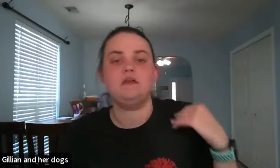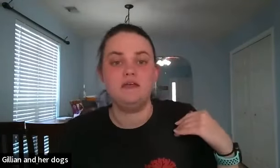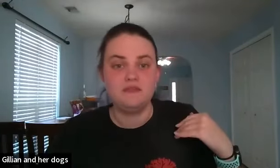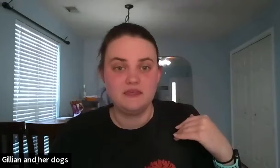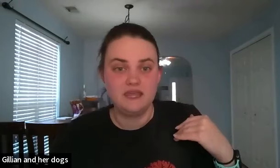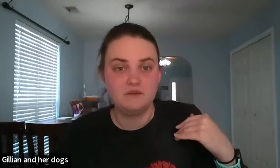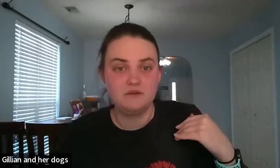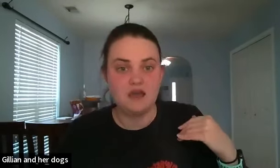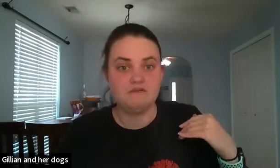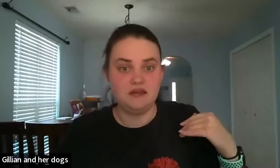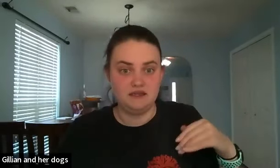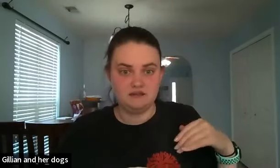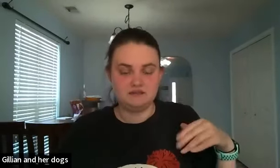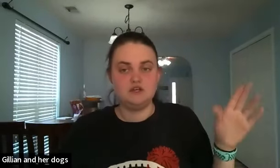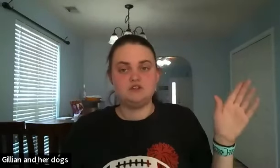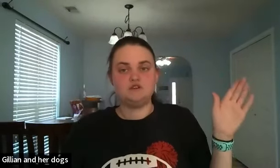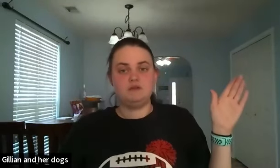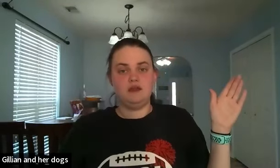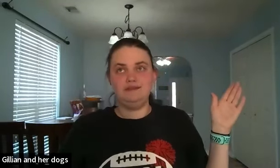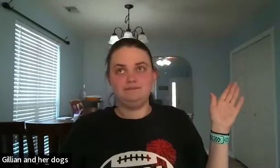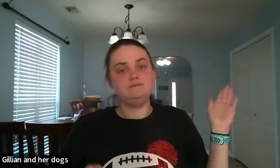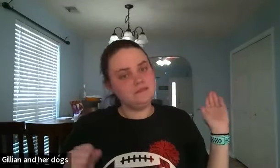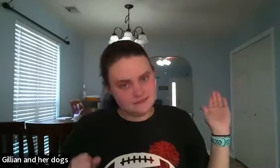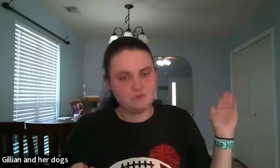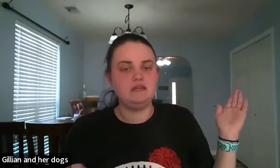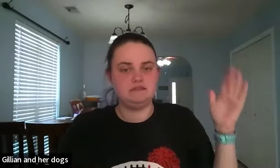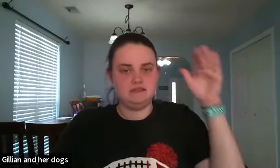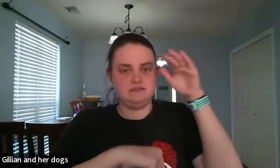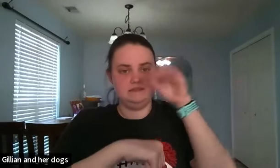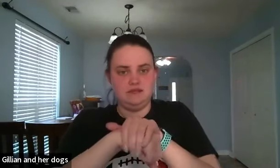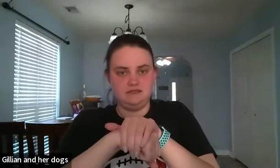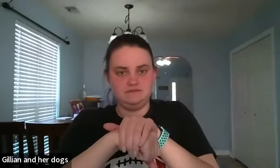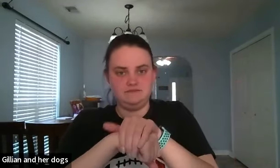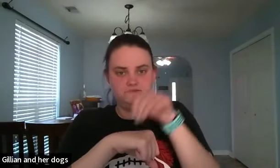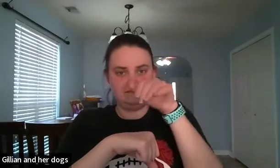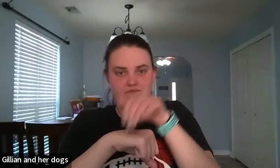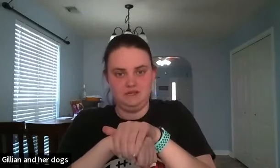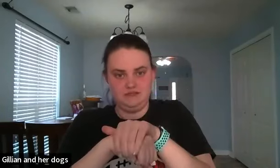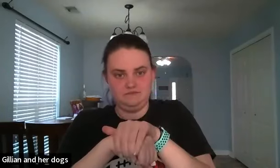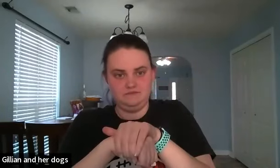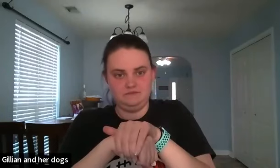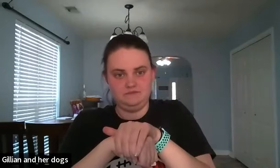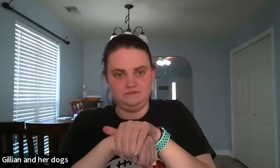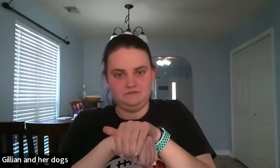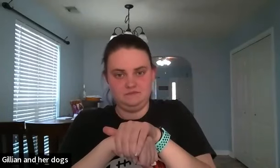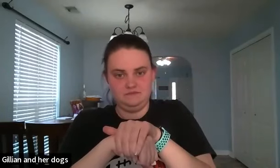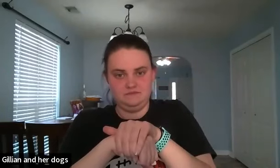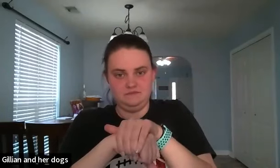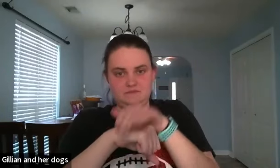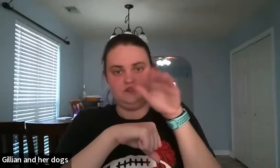right, then we have night. So night is quite easy. It's night. You